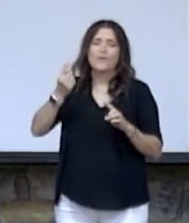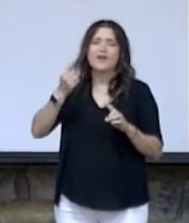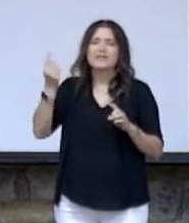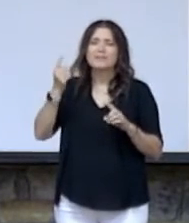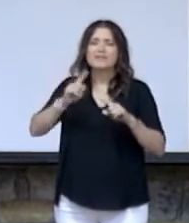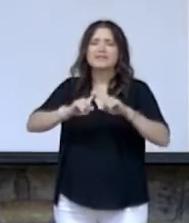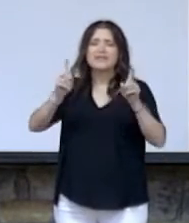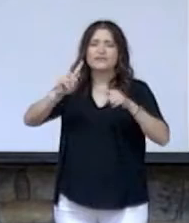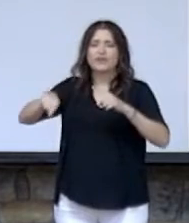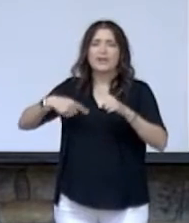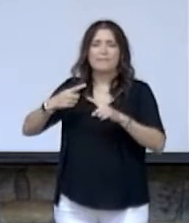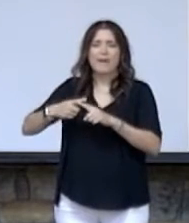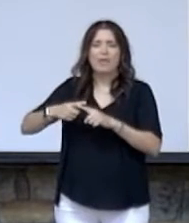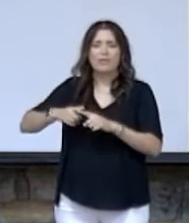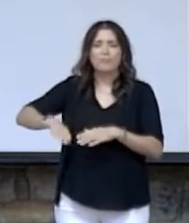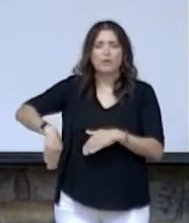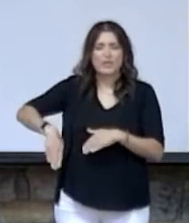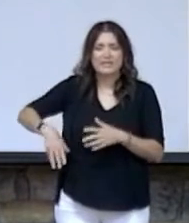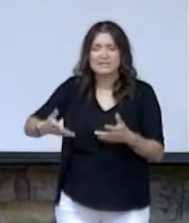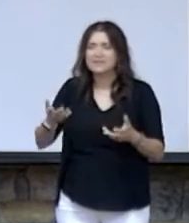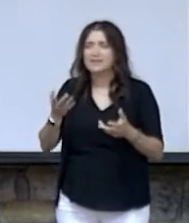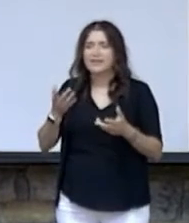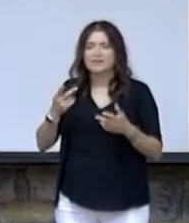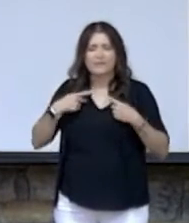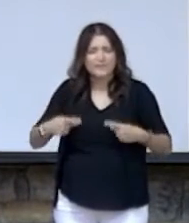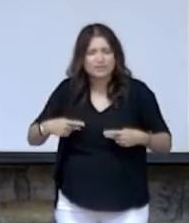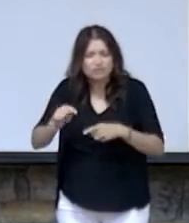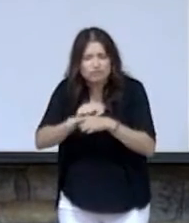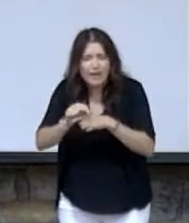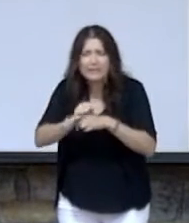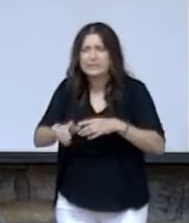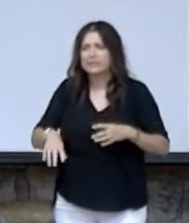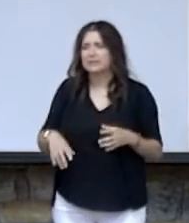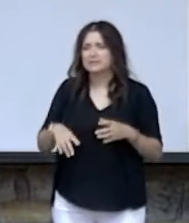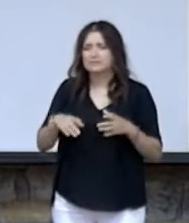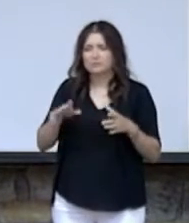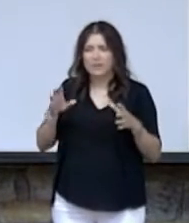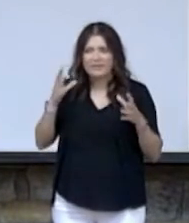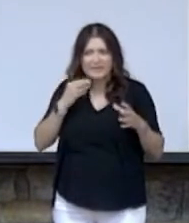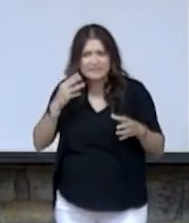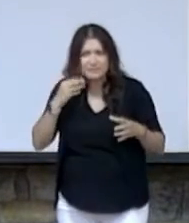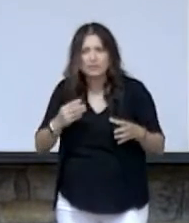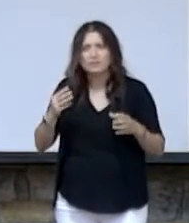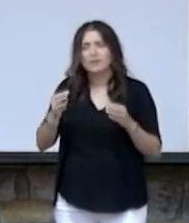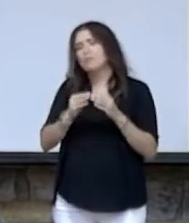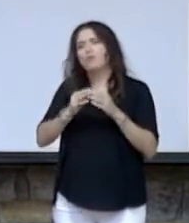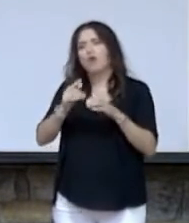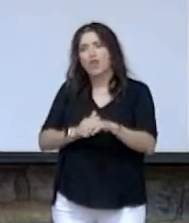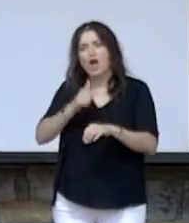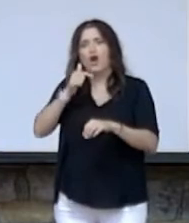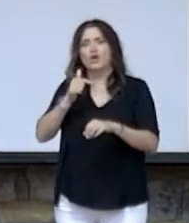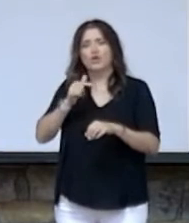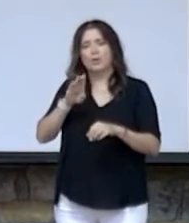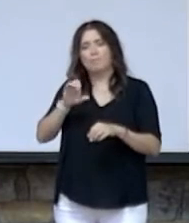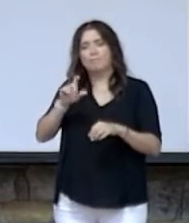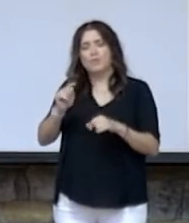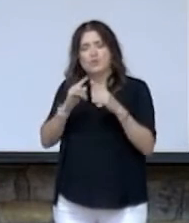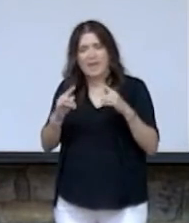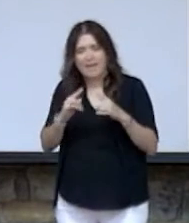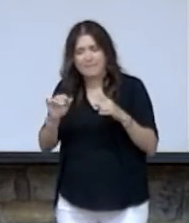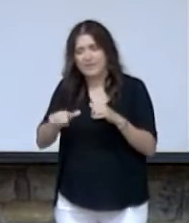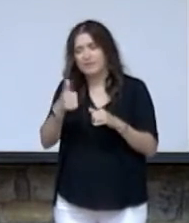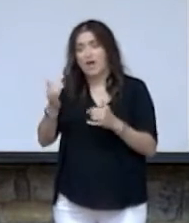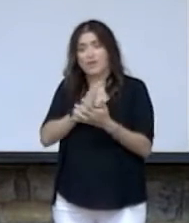little bit different about the Marines. Their physical training and what they go through, they go through a longer boot camp than most of the other